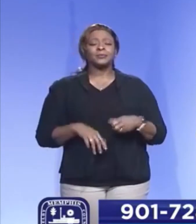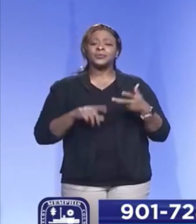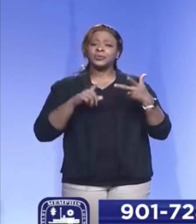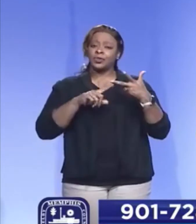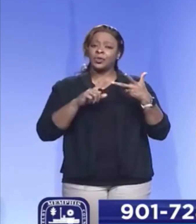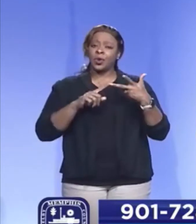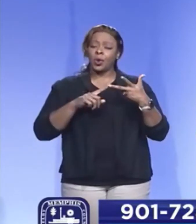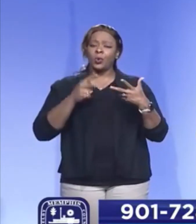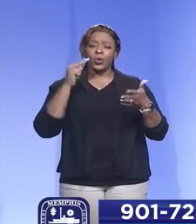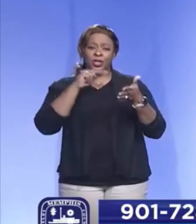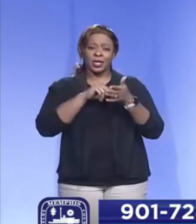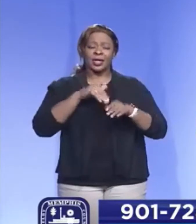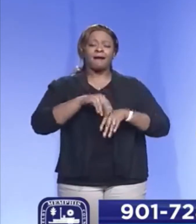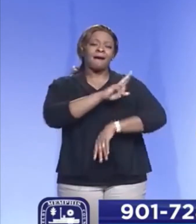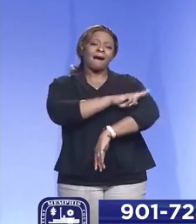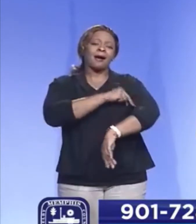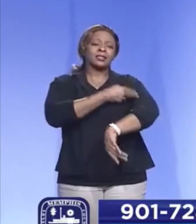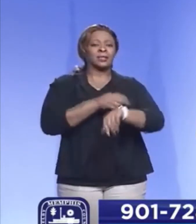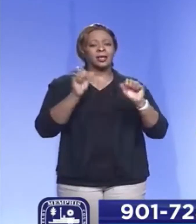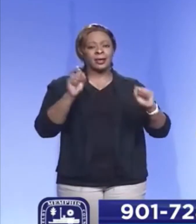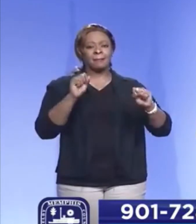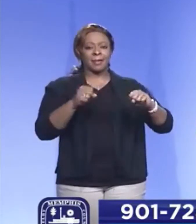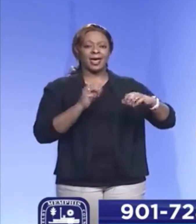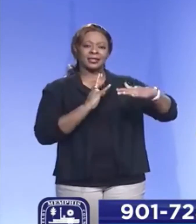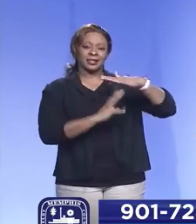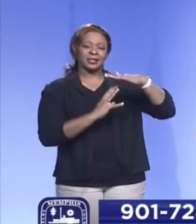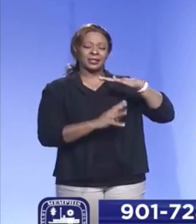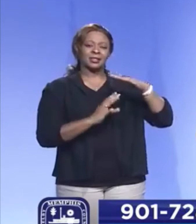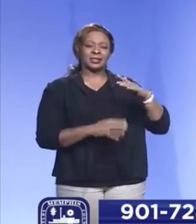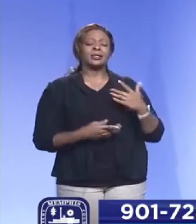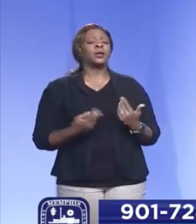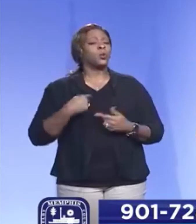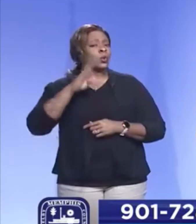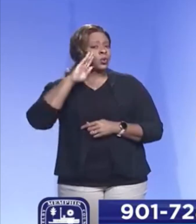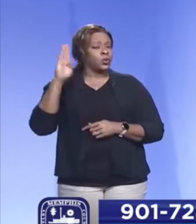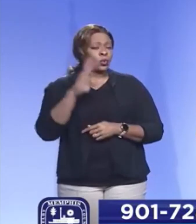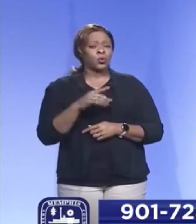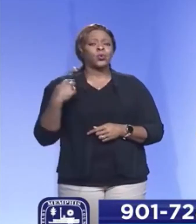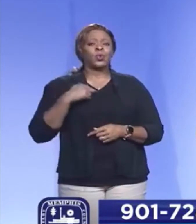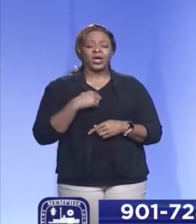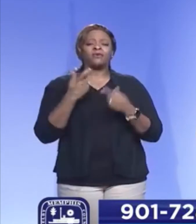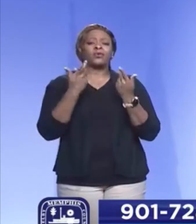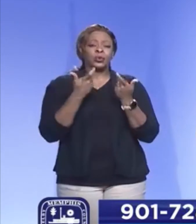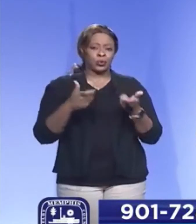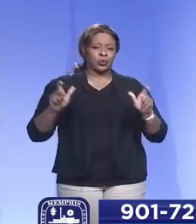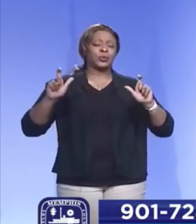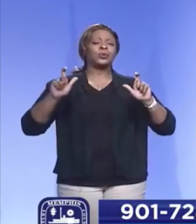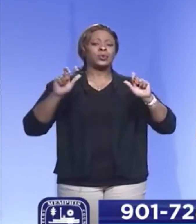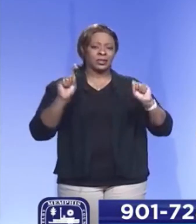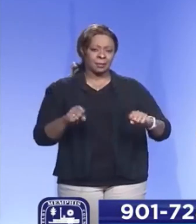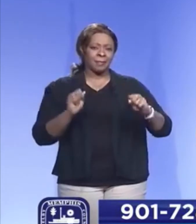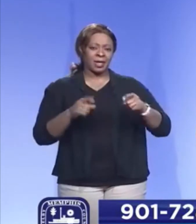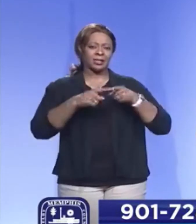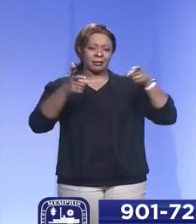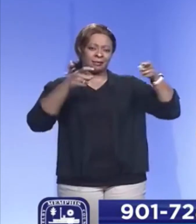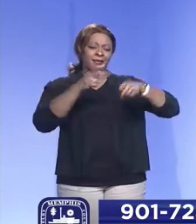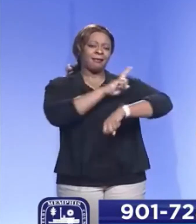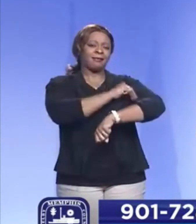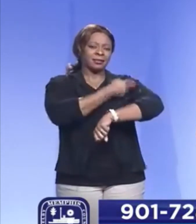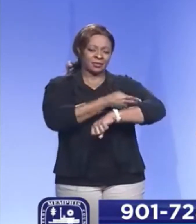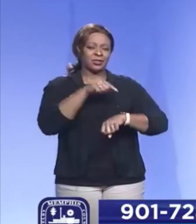area we look at is hospital capacity, and we do know that we have sufficient hospital capacity in Shelby